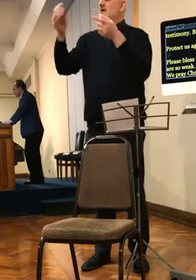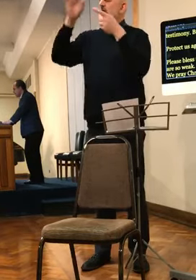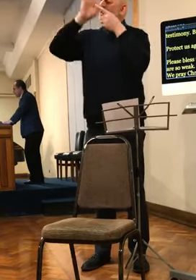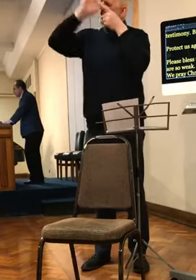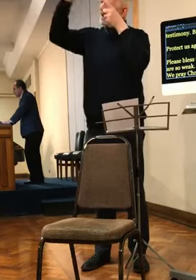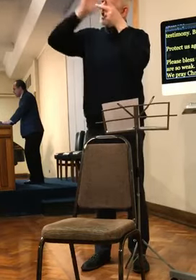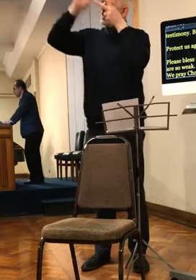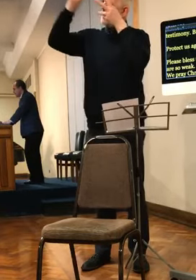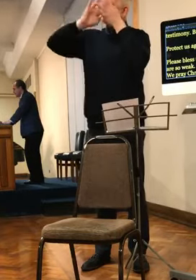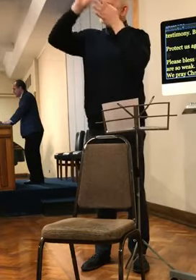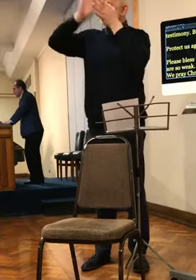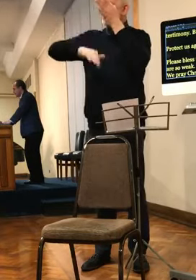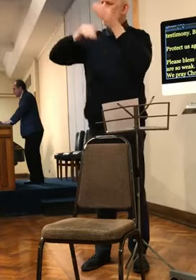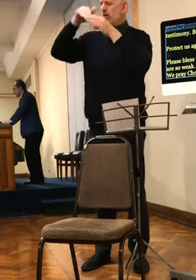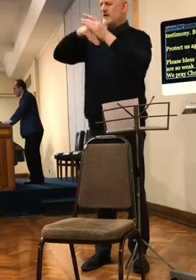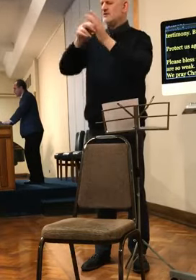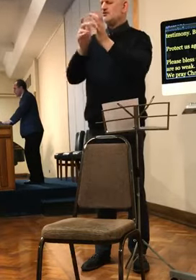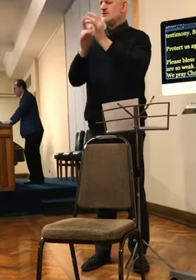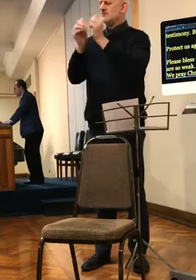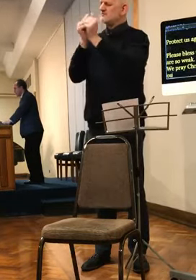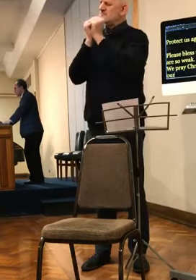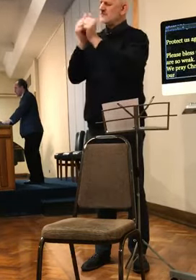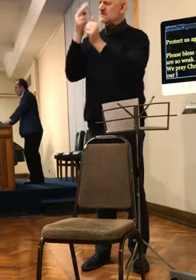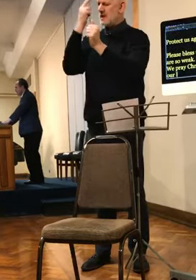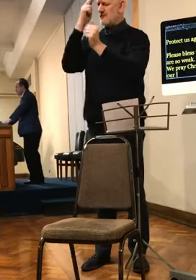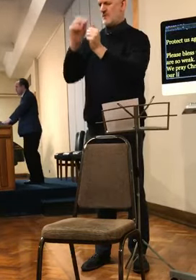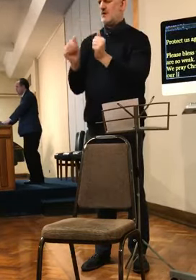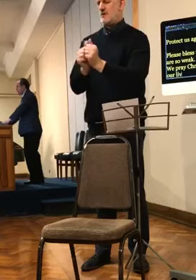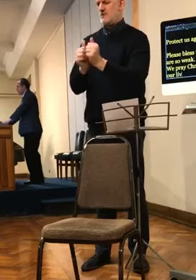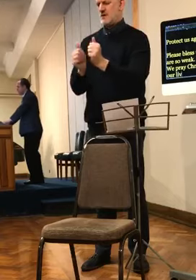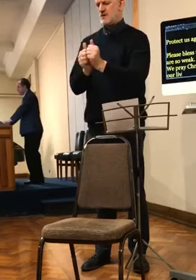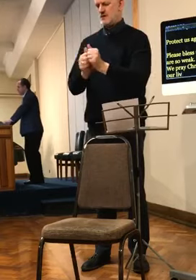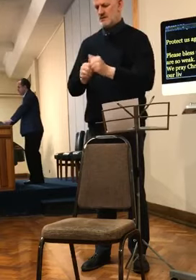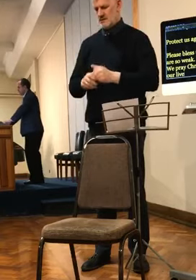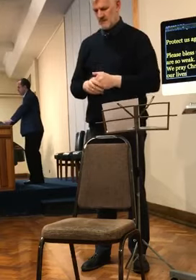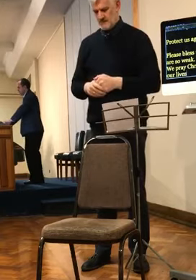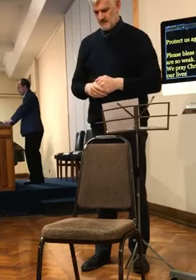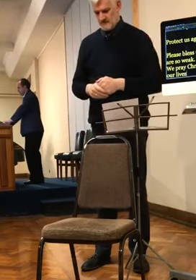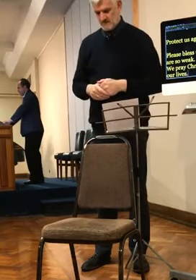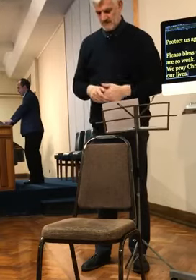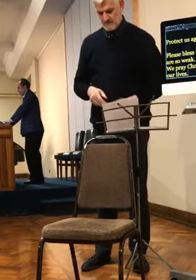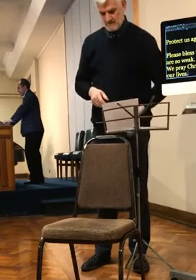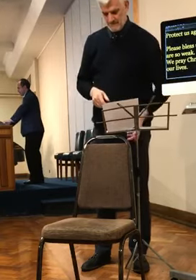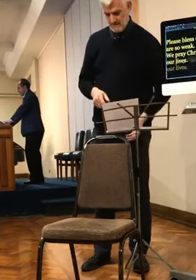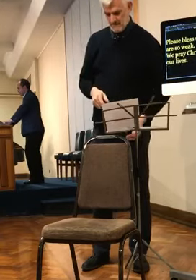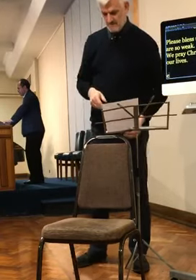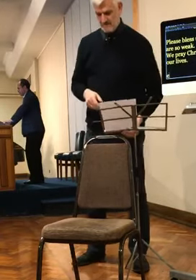these things in His name and for His glory. Amen. Amen.